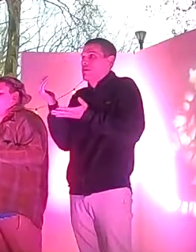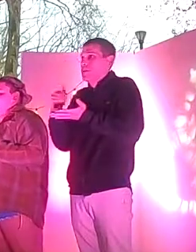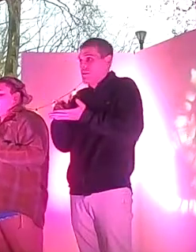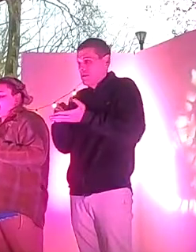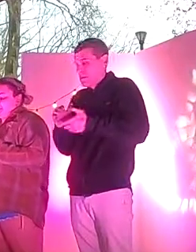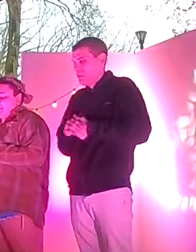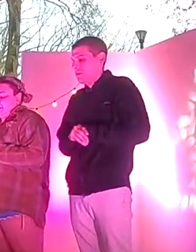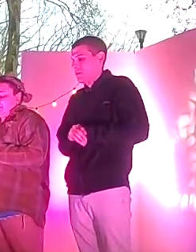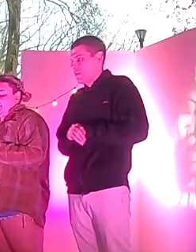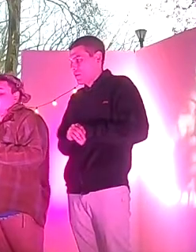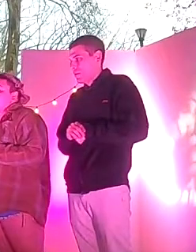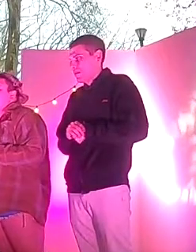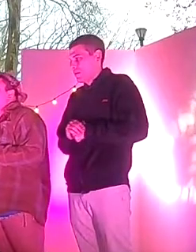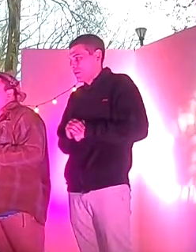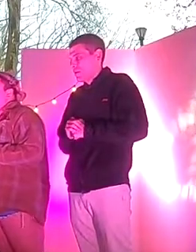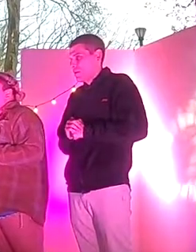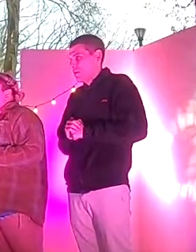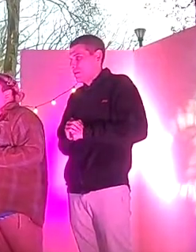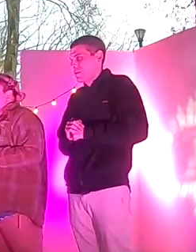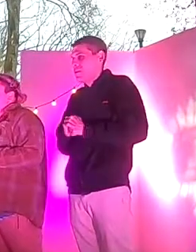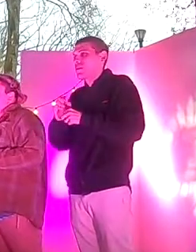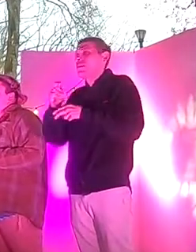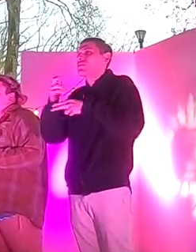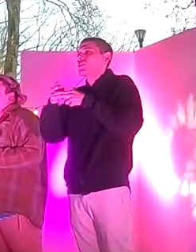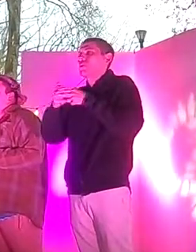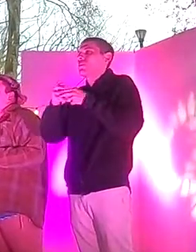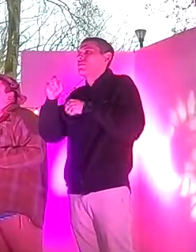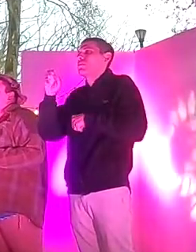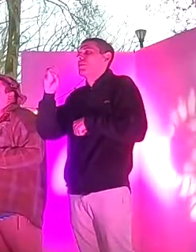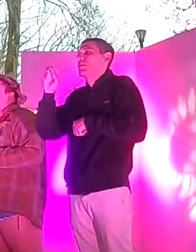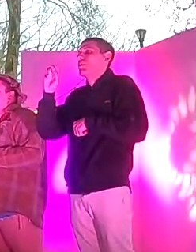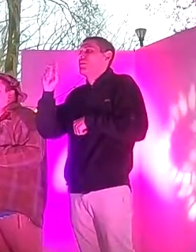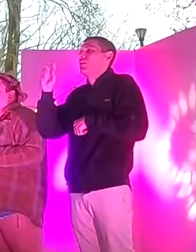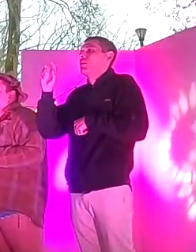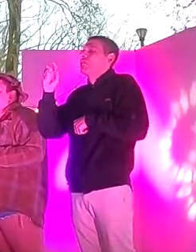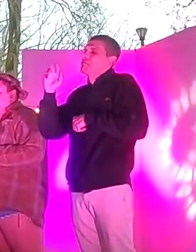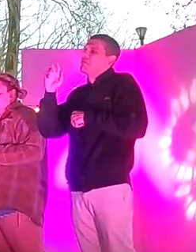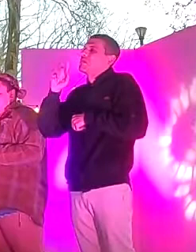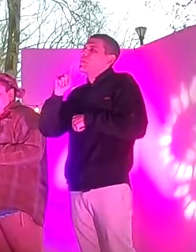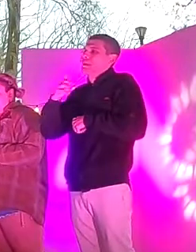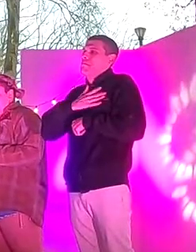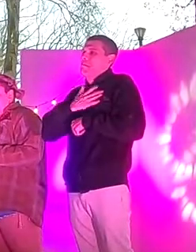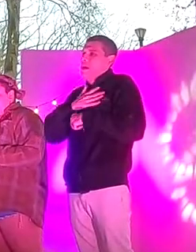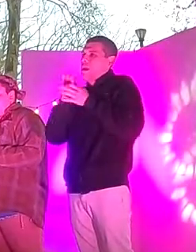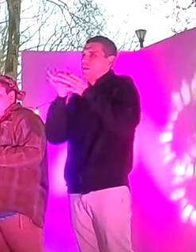she's just good. It's called Mo'ui. Mo'ui means life.